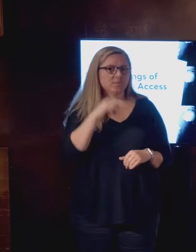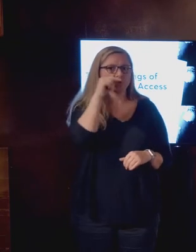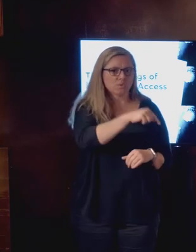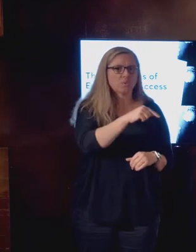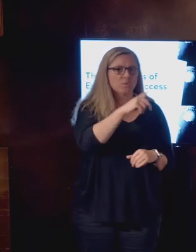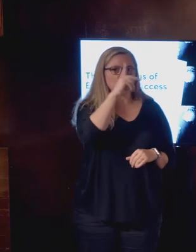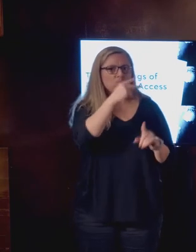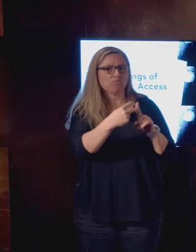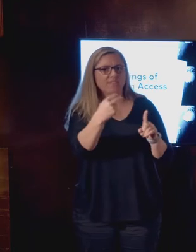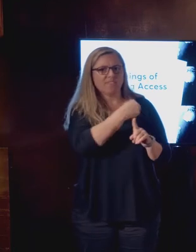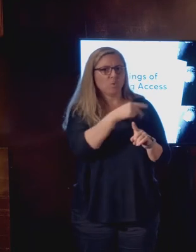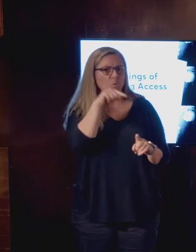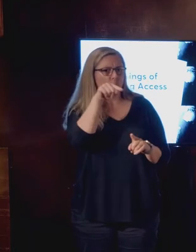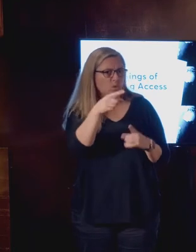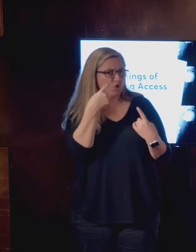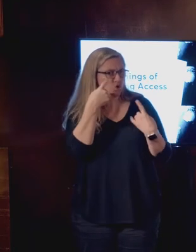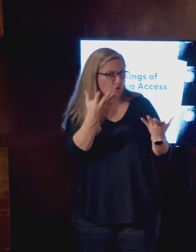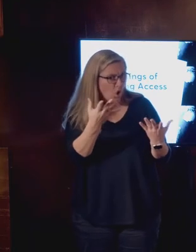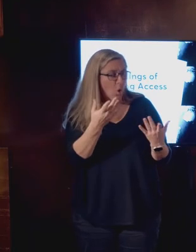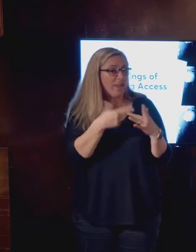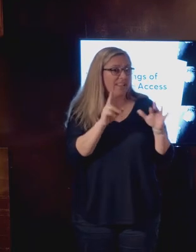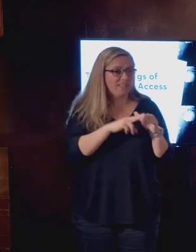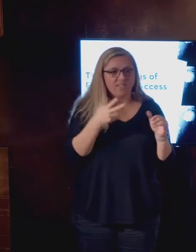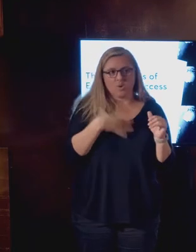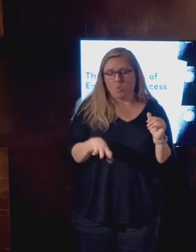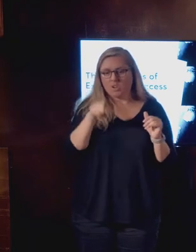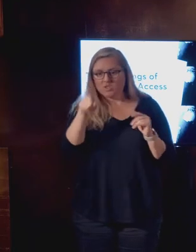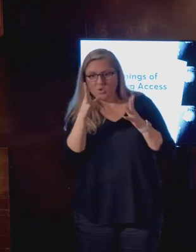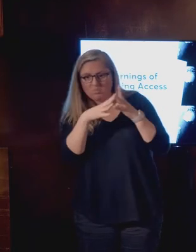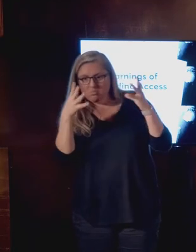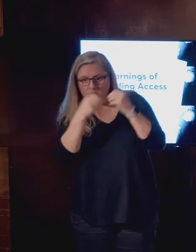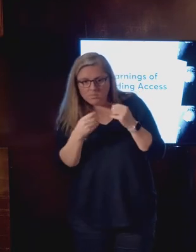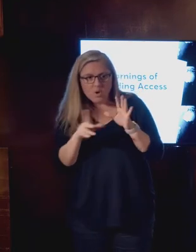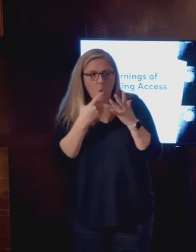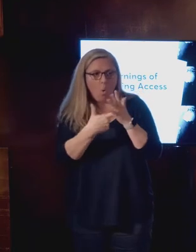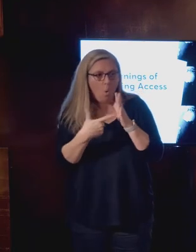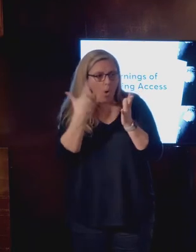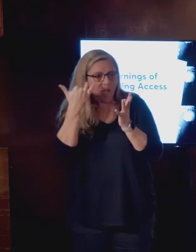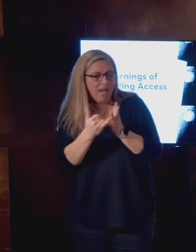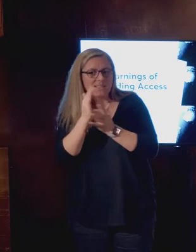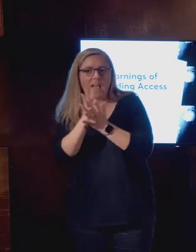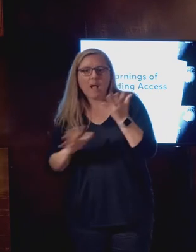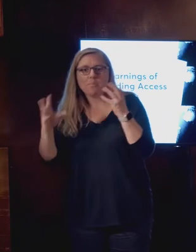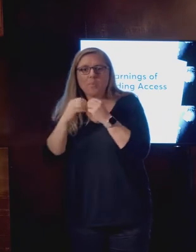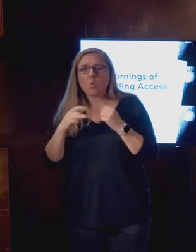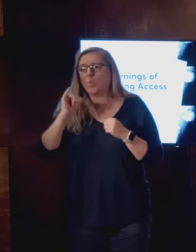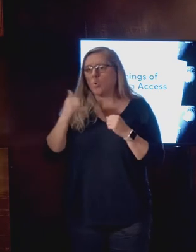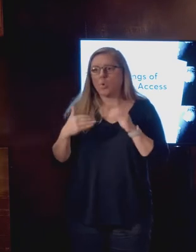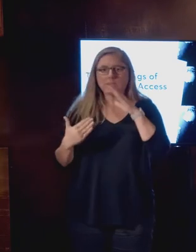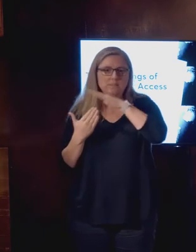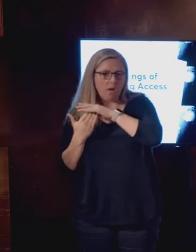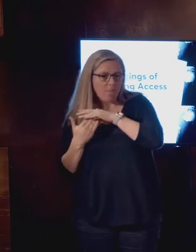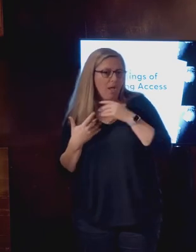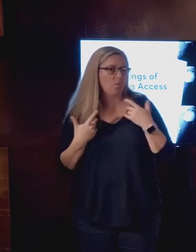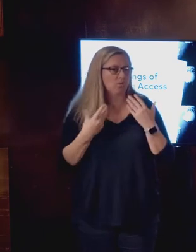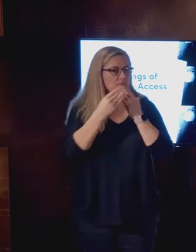you review this show? And then maybe say if you want to do it on your blog or Arts Hub or through Time Out. But I would